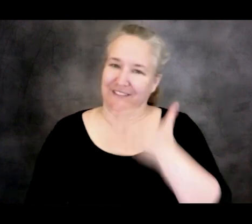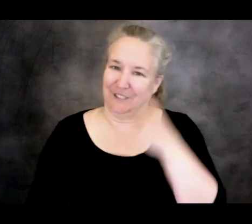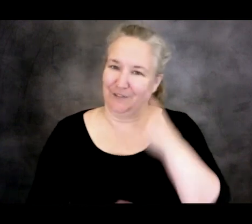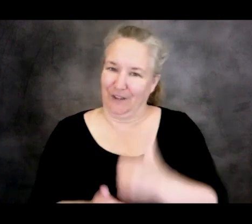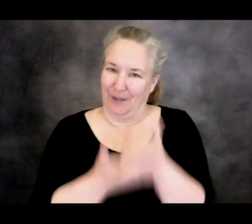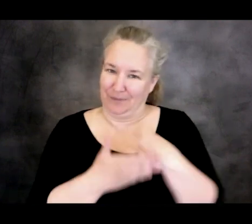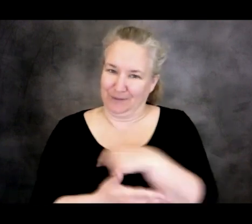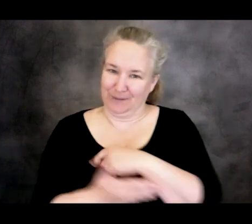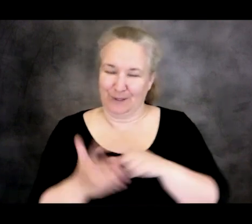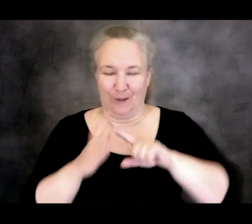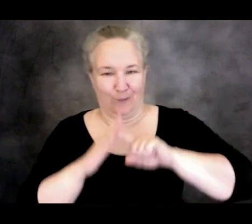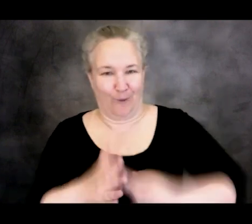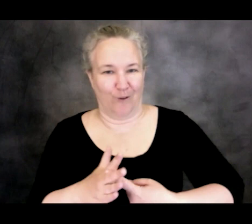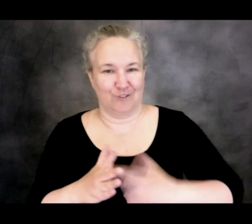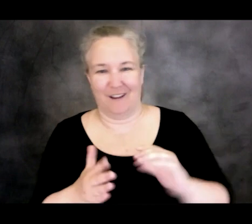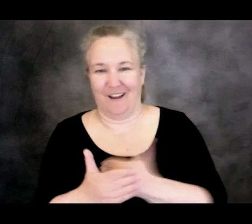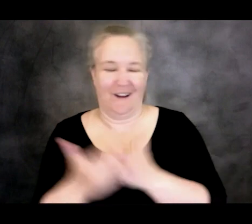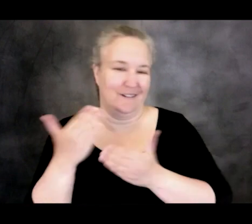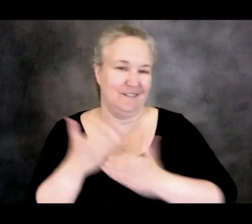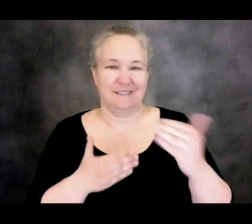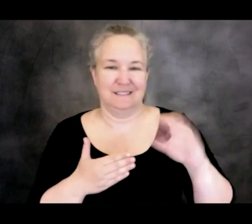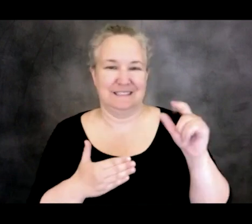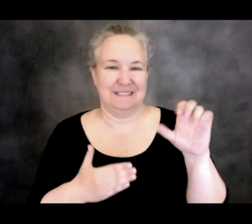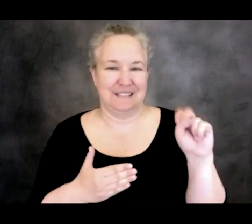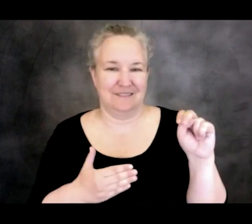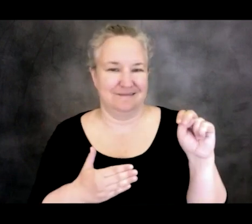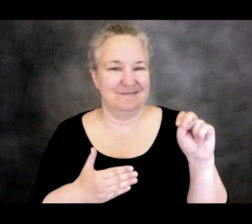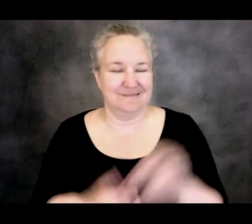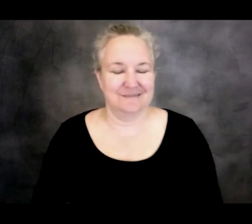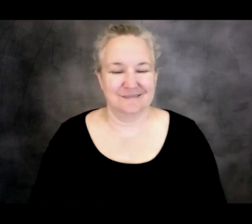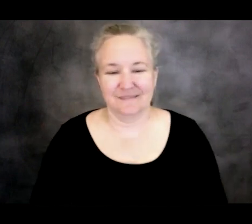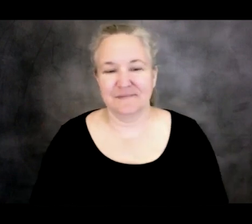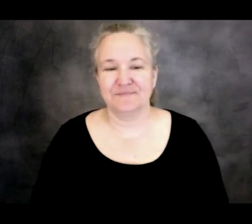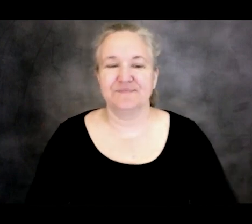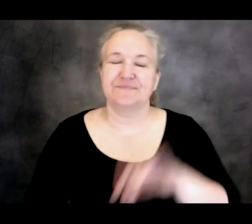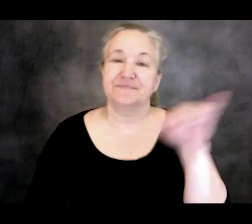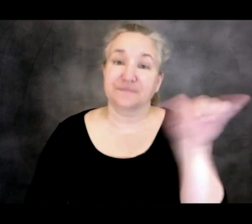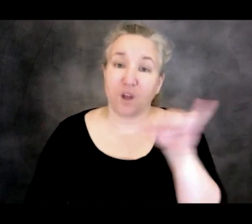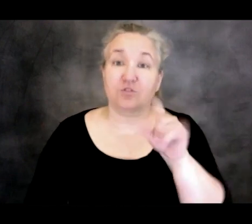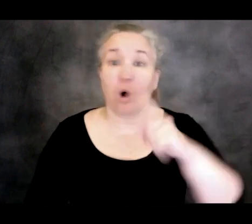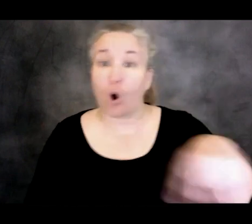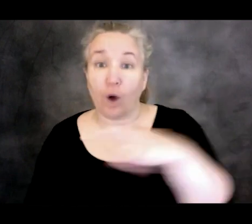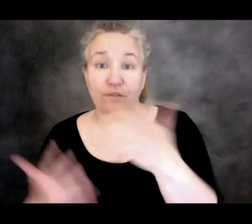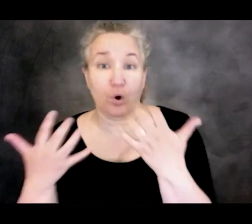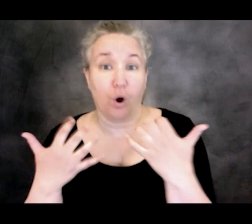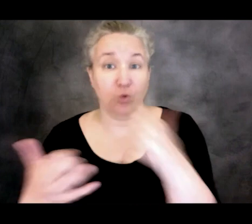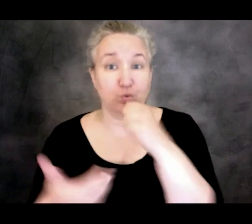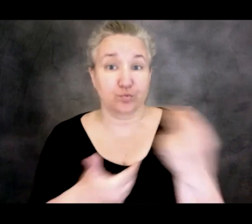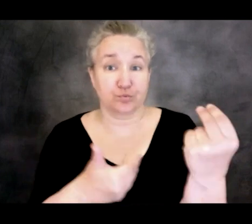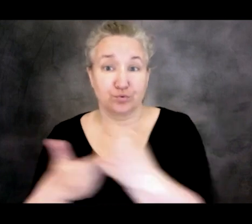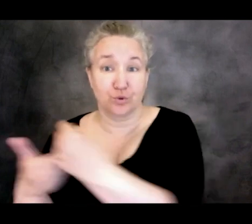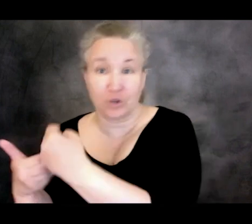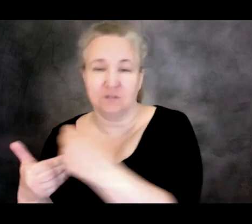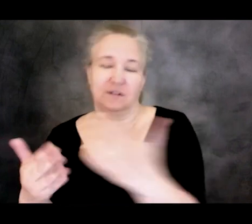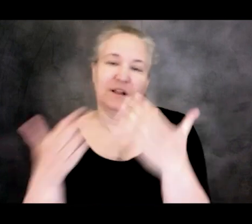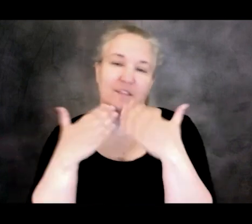season of programming. I also want to thank all of you for joining us this